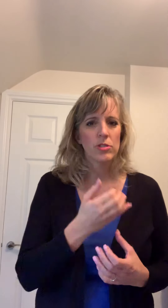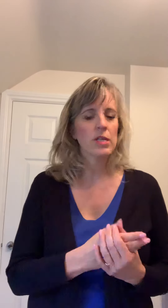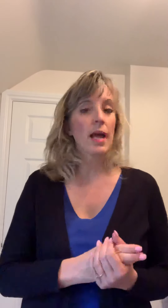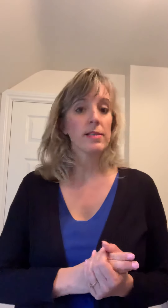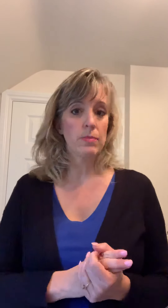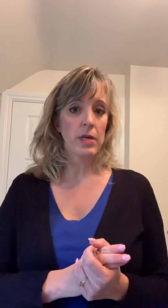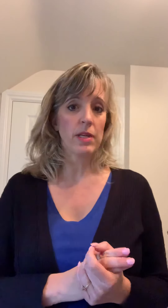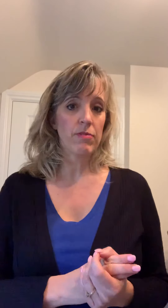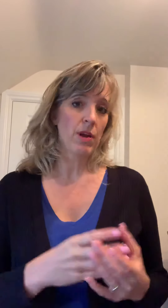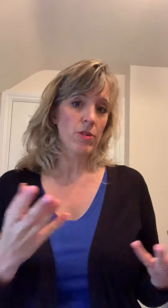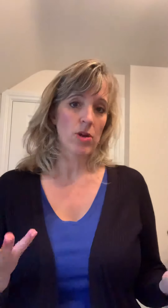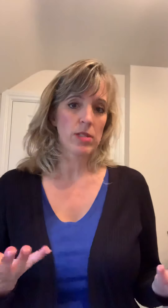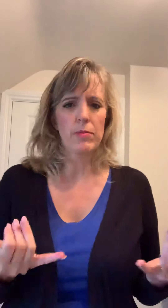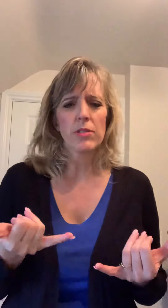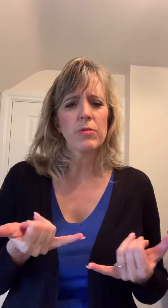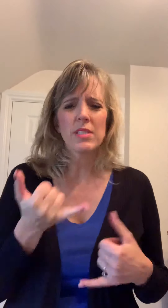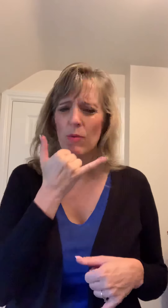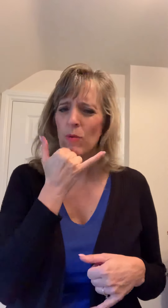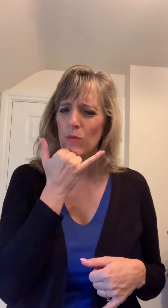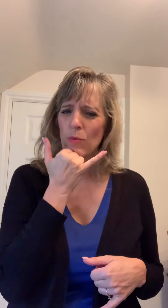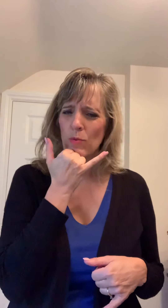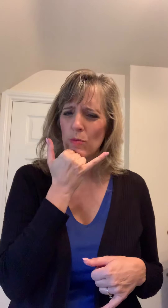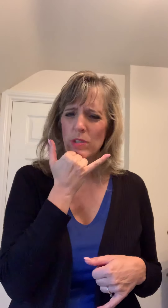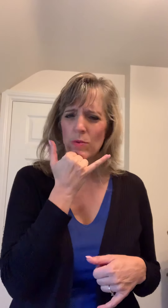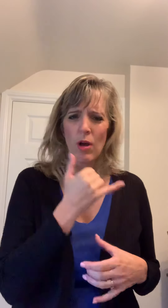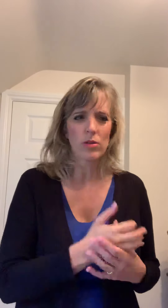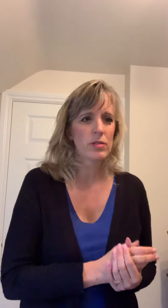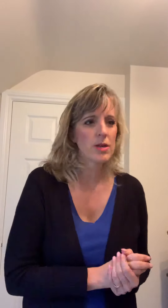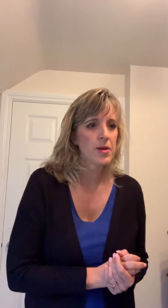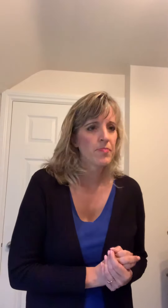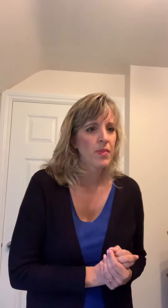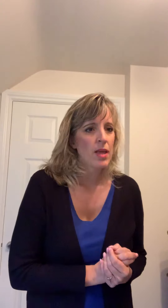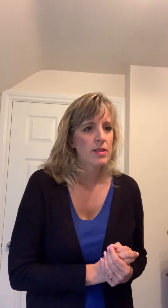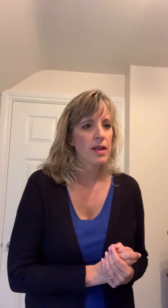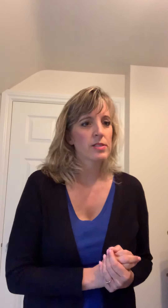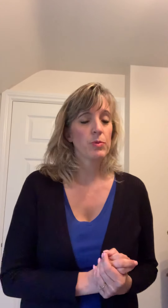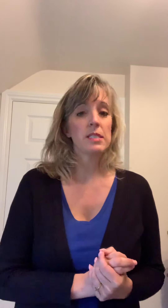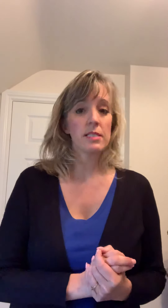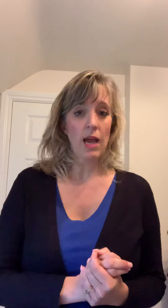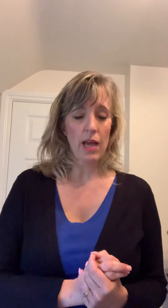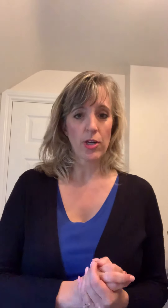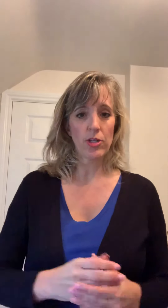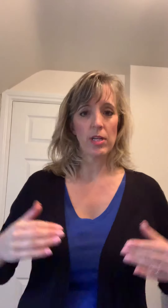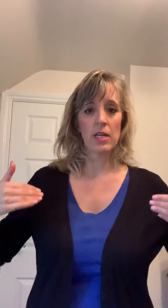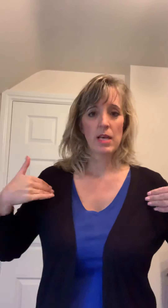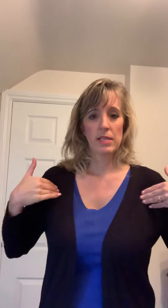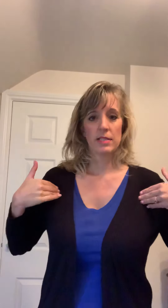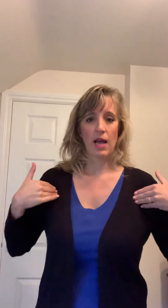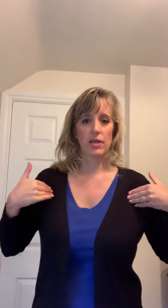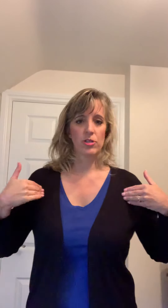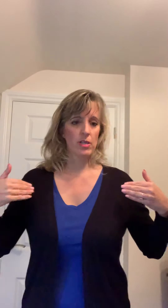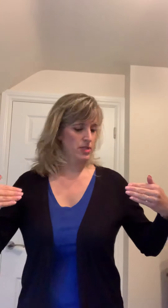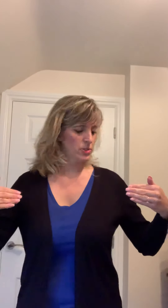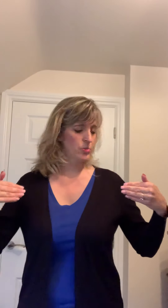you could ask somebody if they're having a hard time or something. You say, well, what's wrong? The next one is tired. Tired is, you put